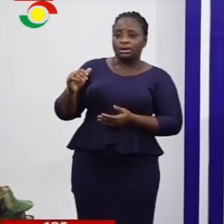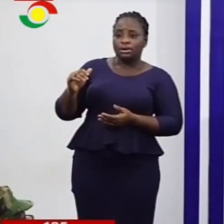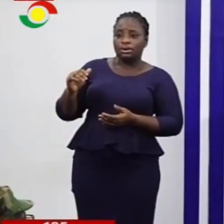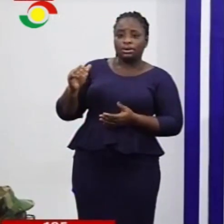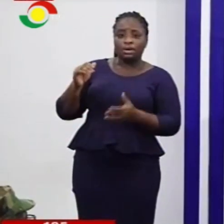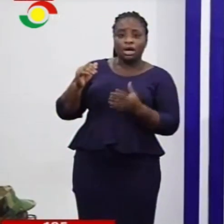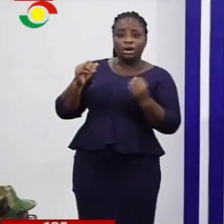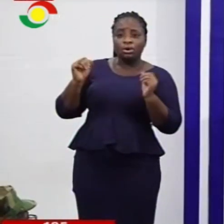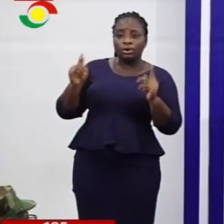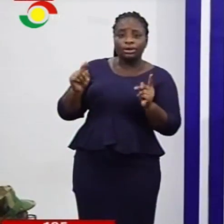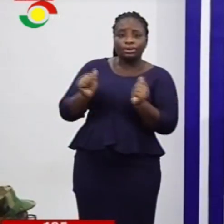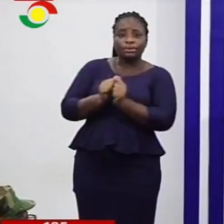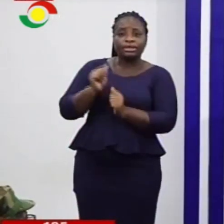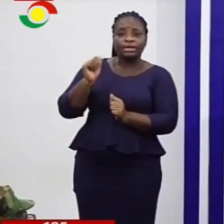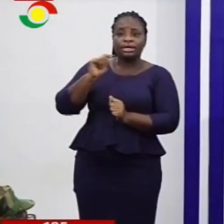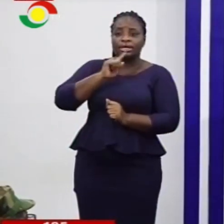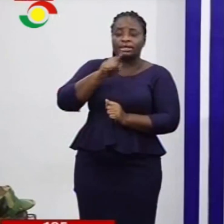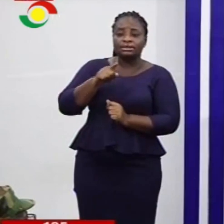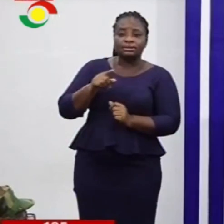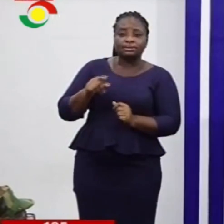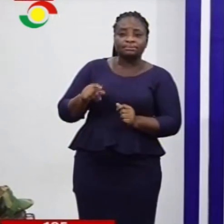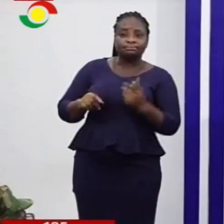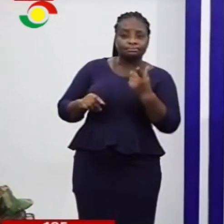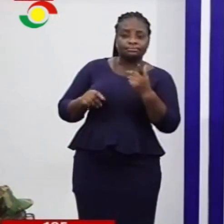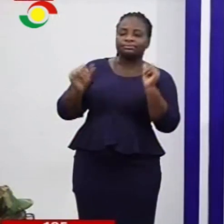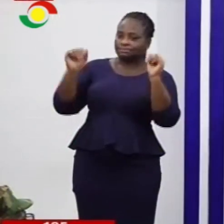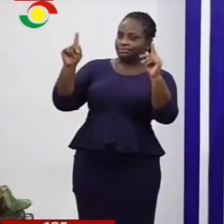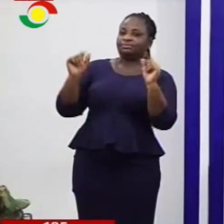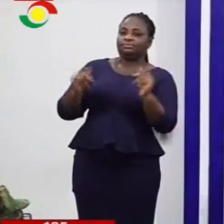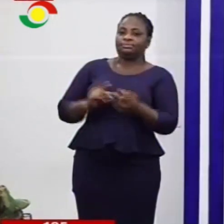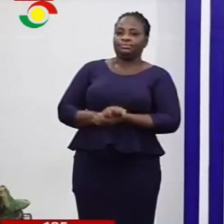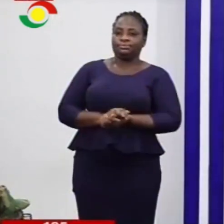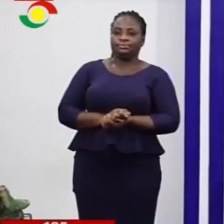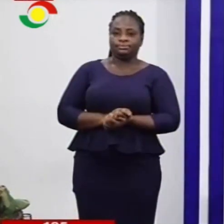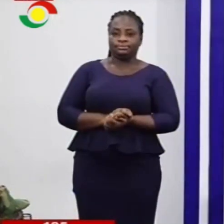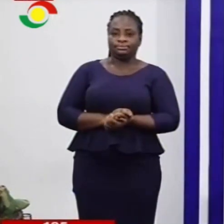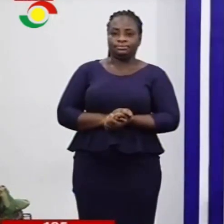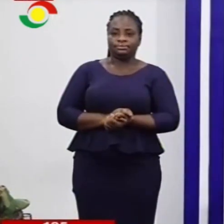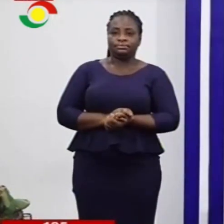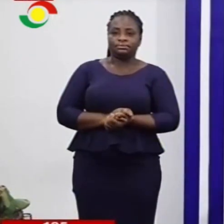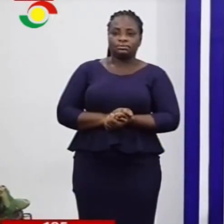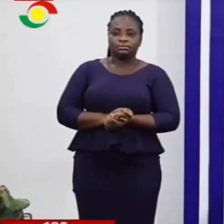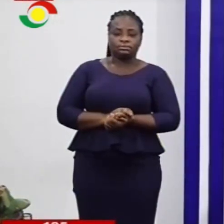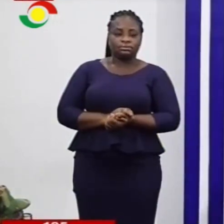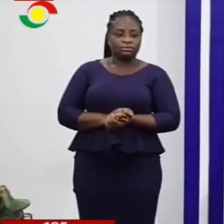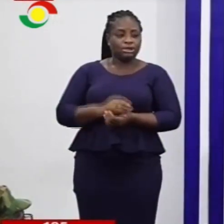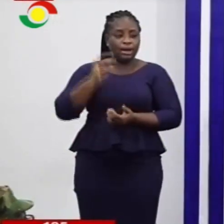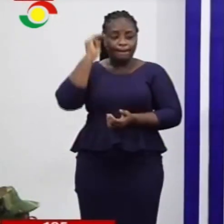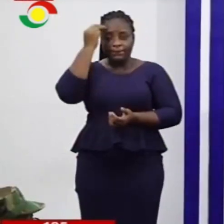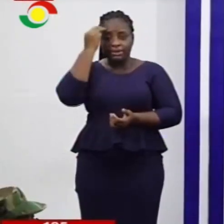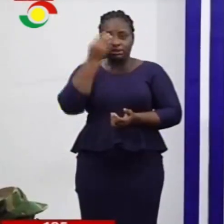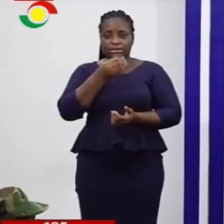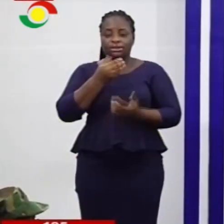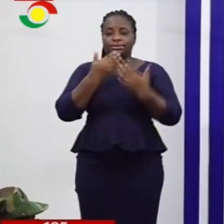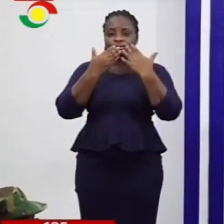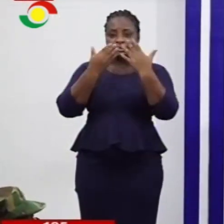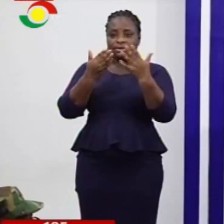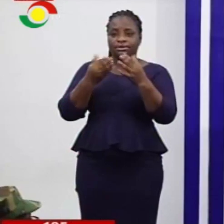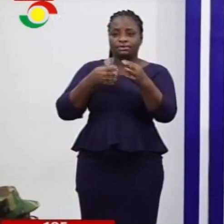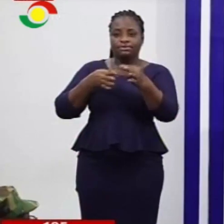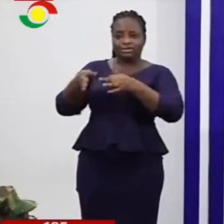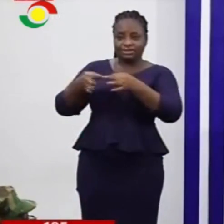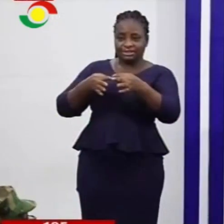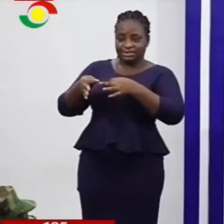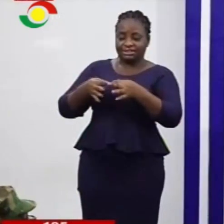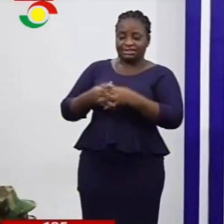okay with the answers? You're okay, thank you. Honorable Minister, yeah, there was sooner. 1 year